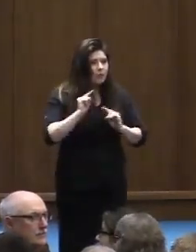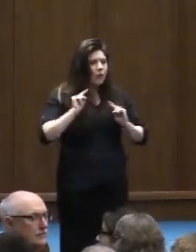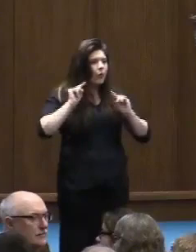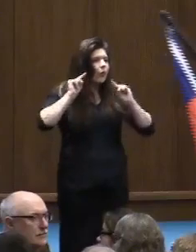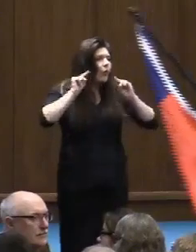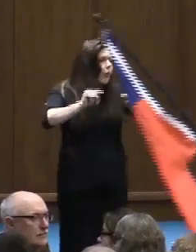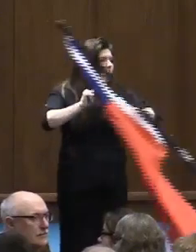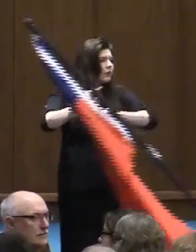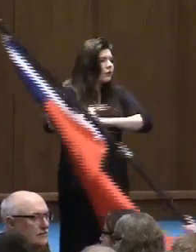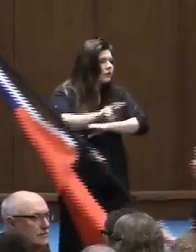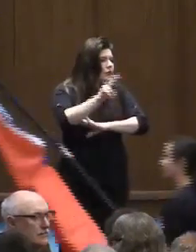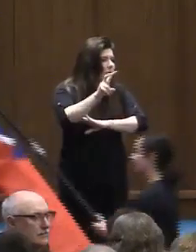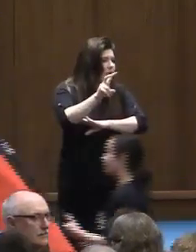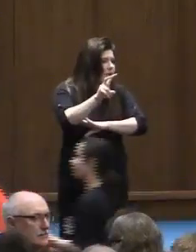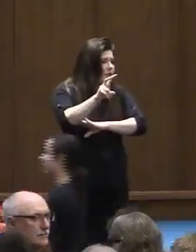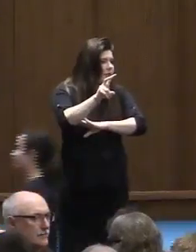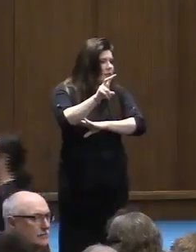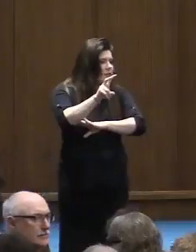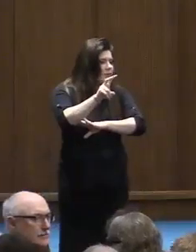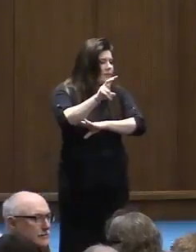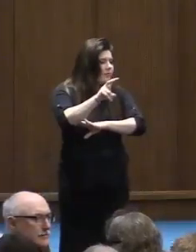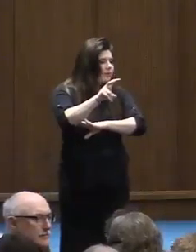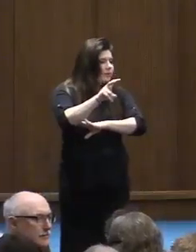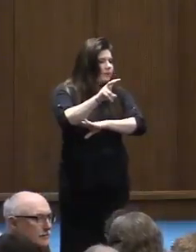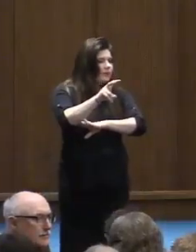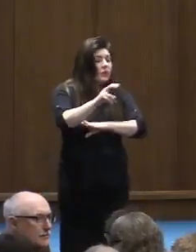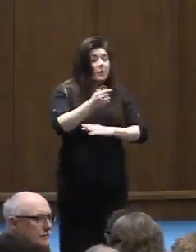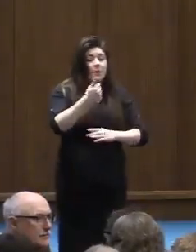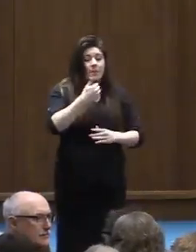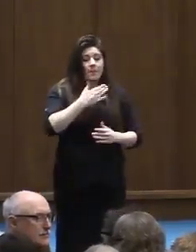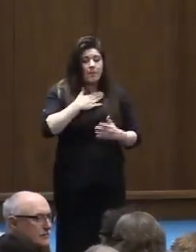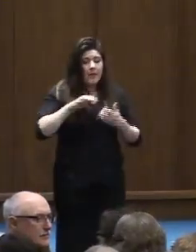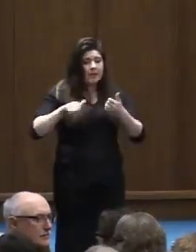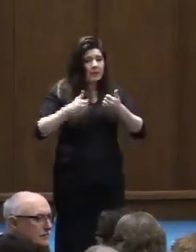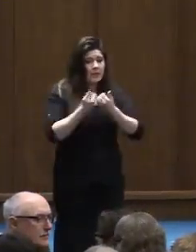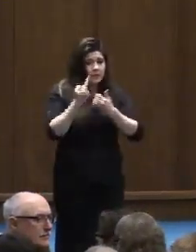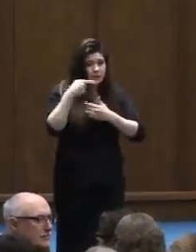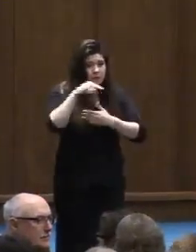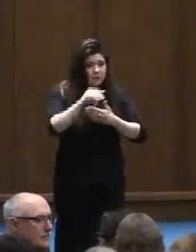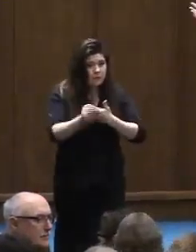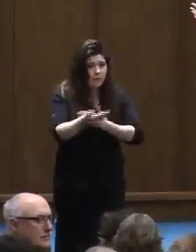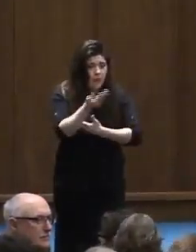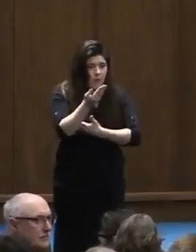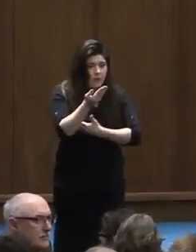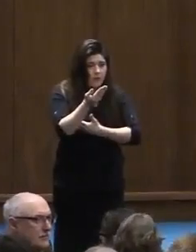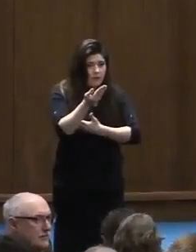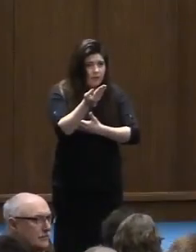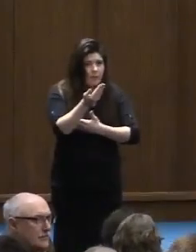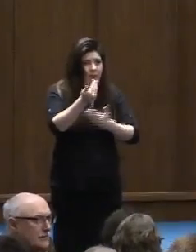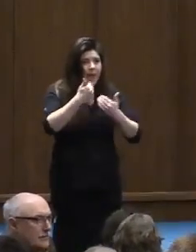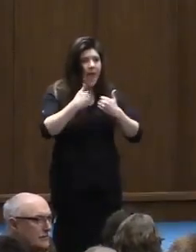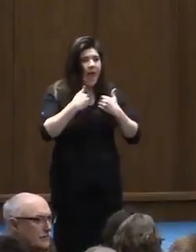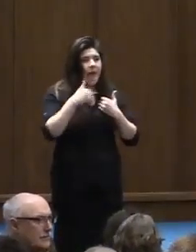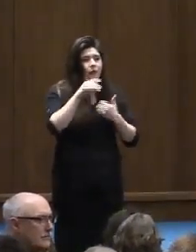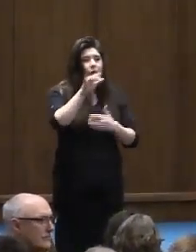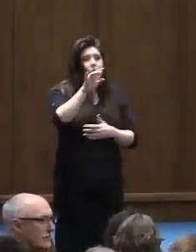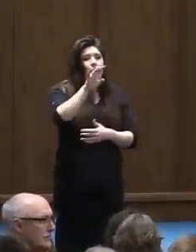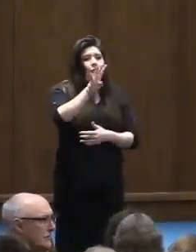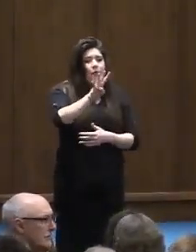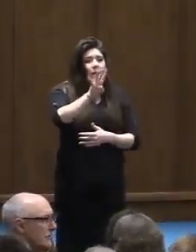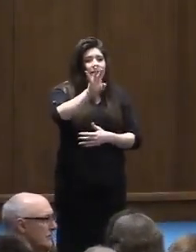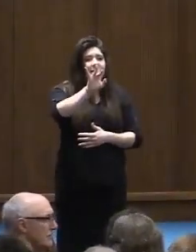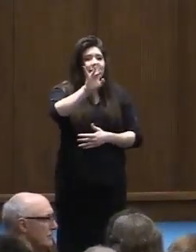this journey. And so I have a challenge for you this morning. This morning we have